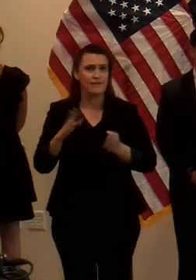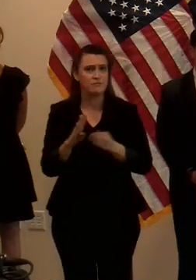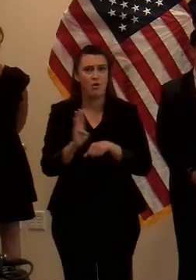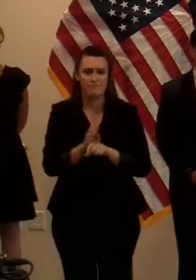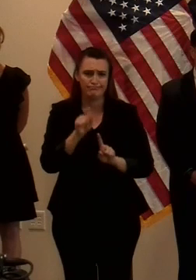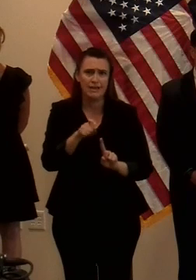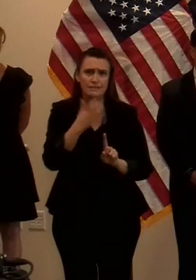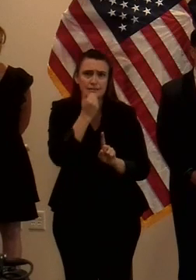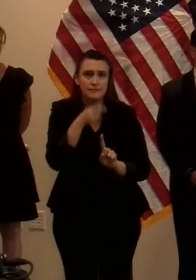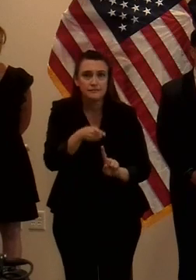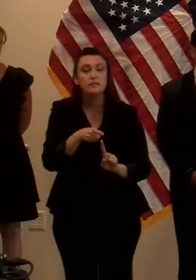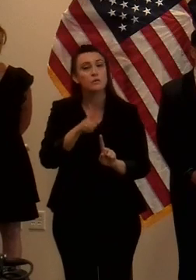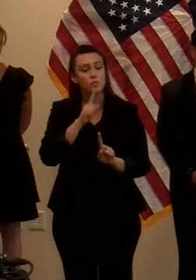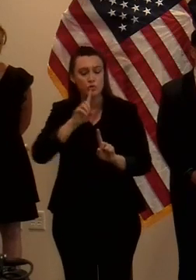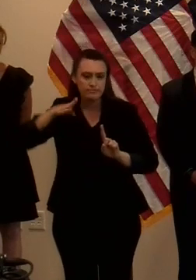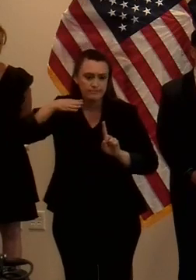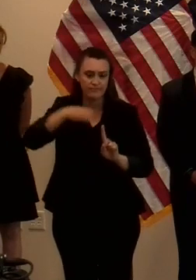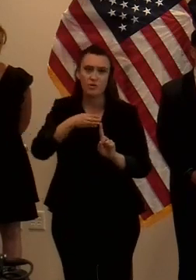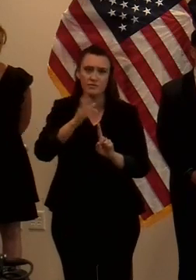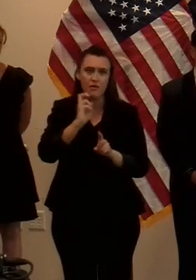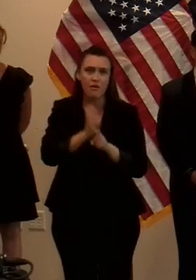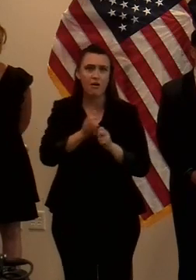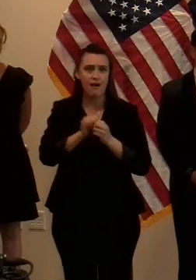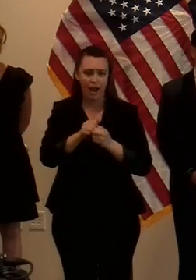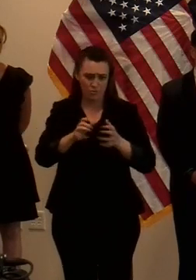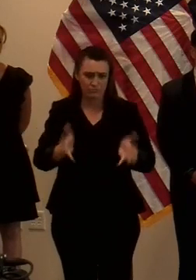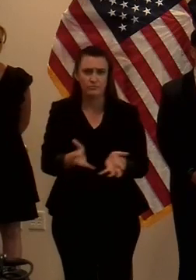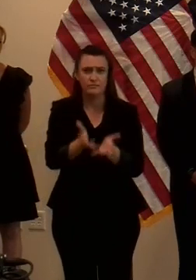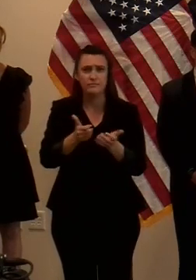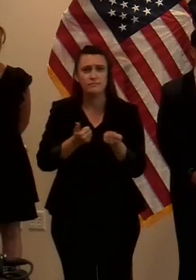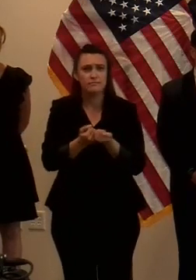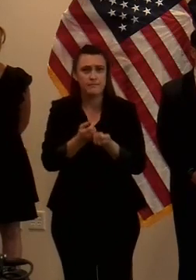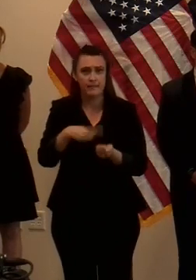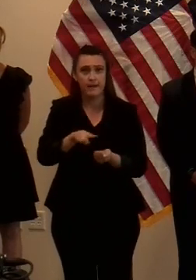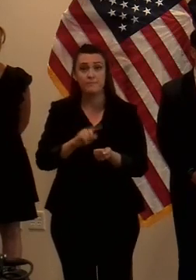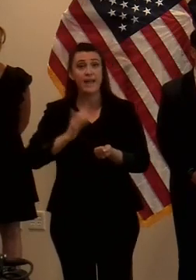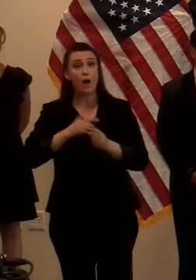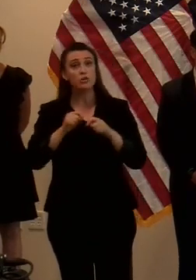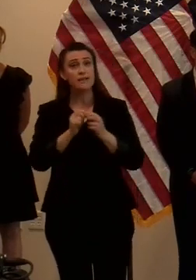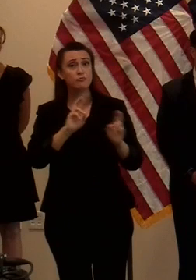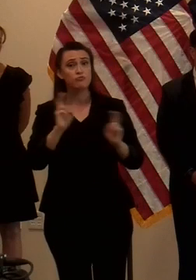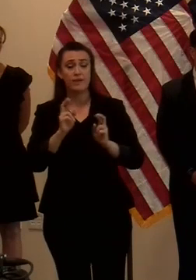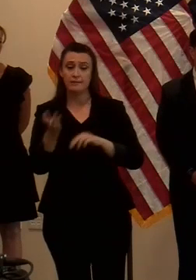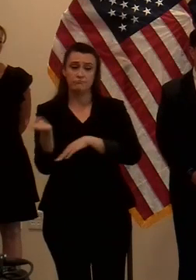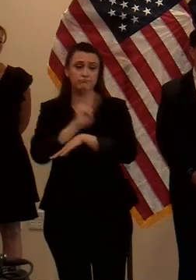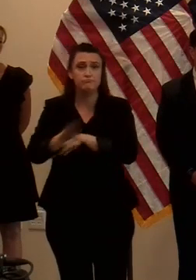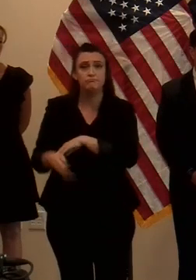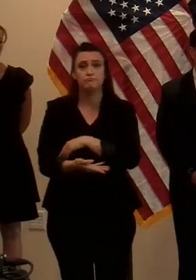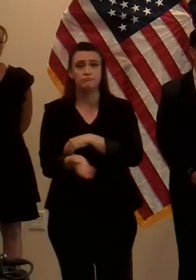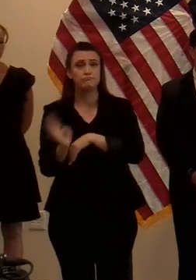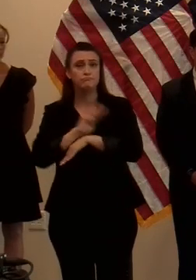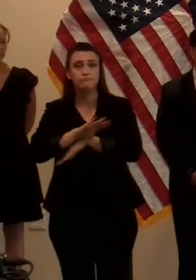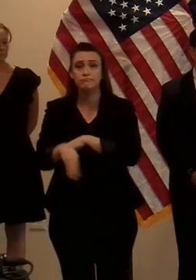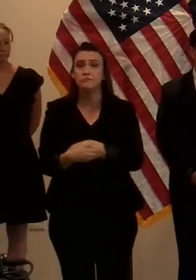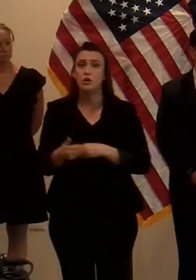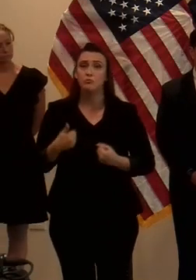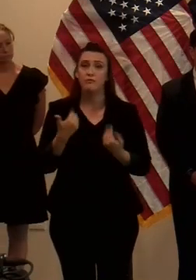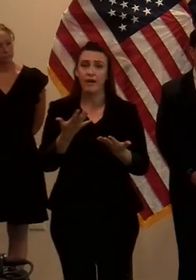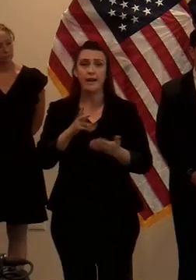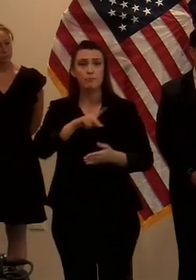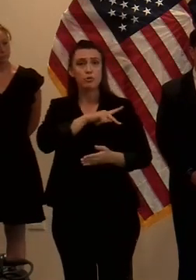focused on helping them get through this. Our team is on call 24/7, providing personalized